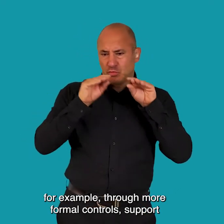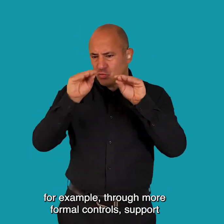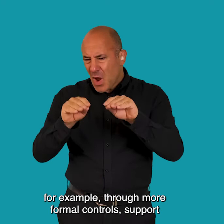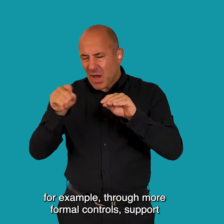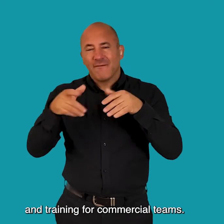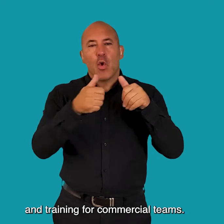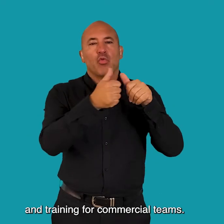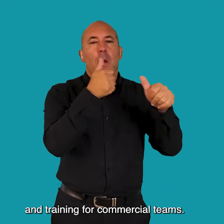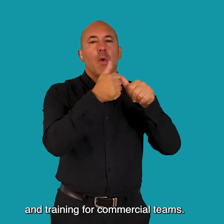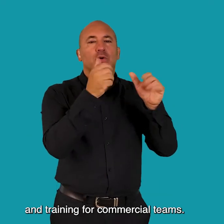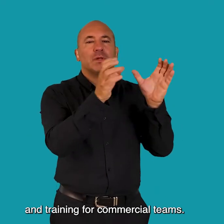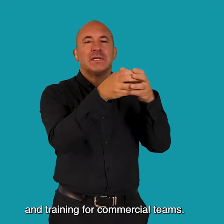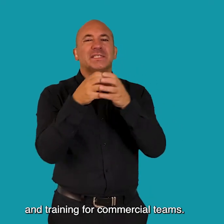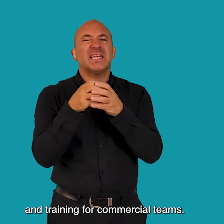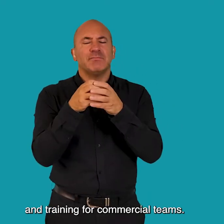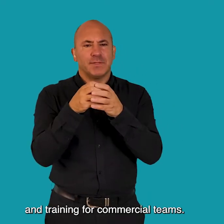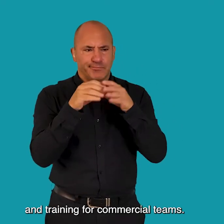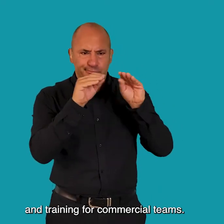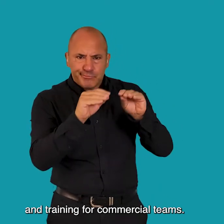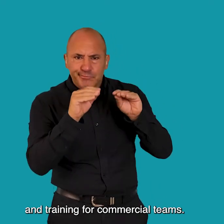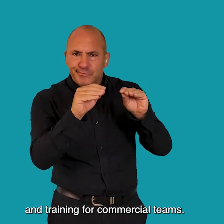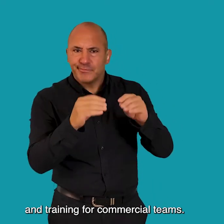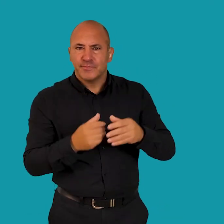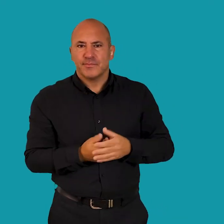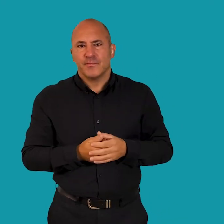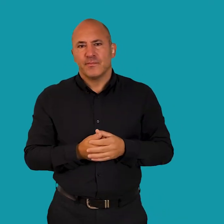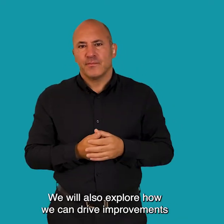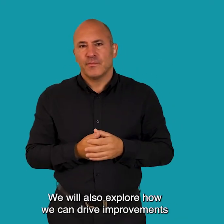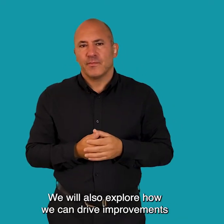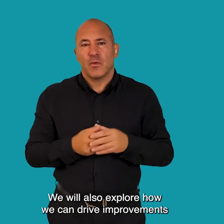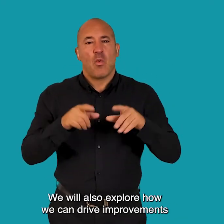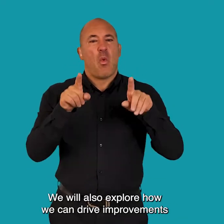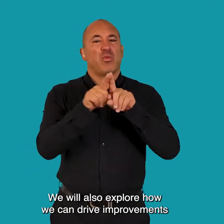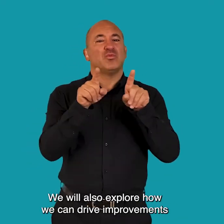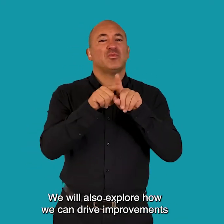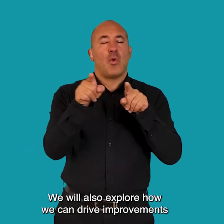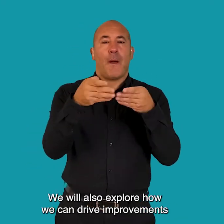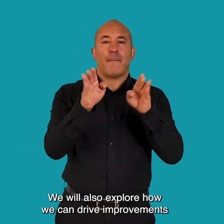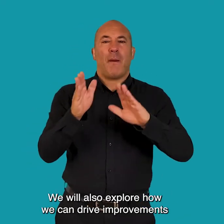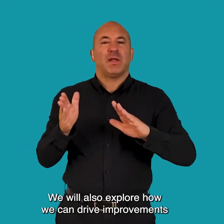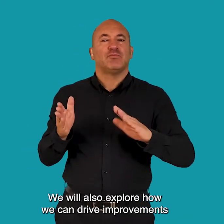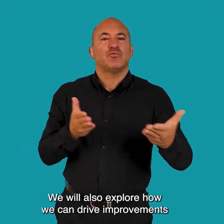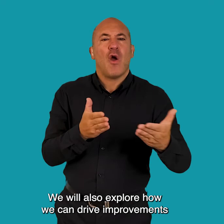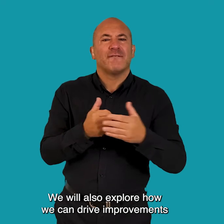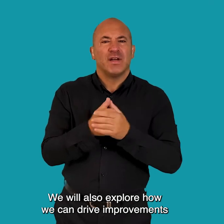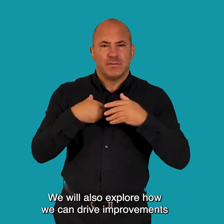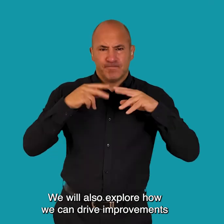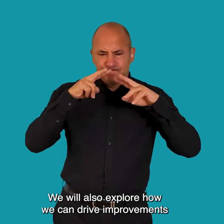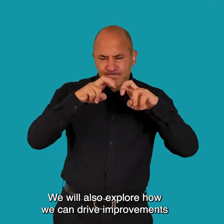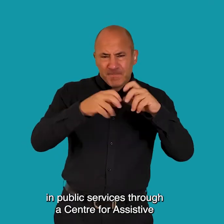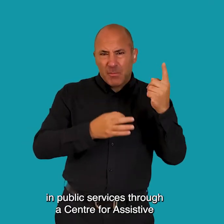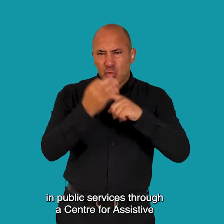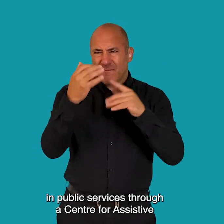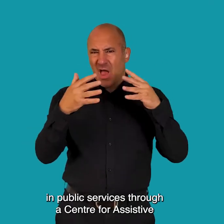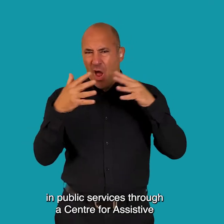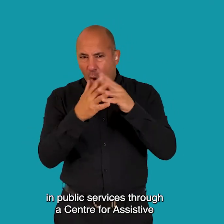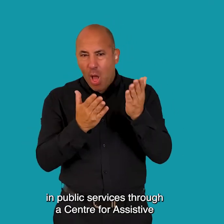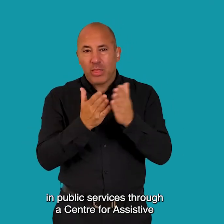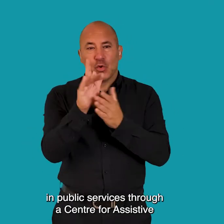support and training for commercial teams. We will also explore how we can drive improvements in public services